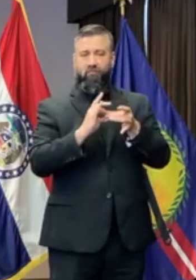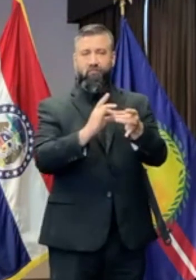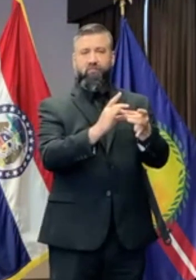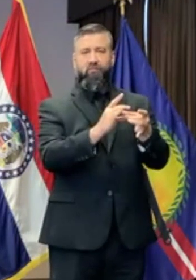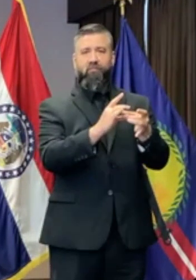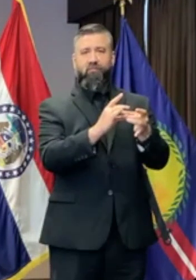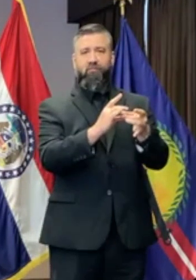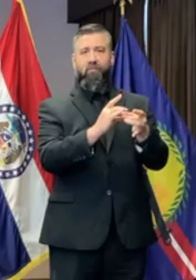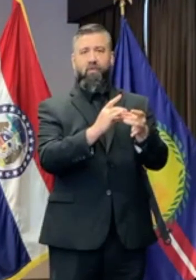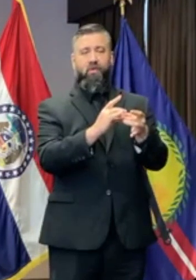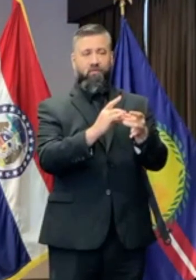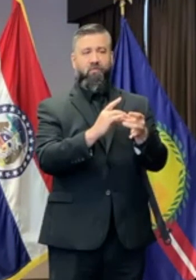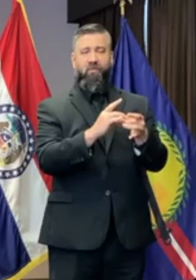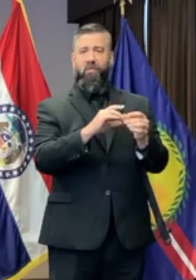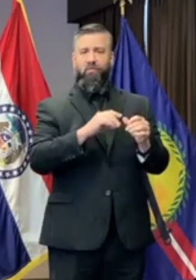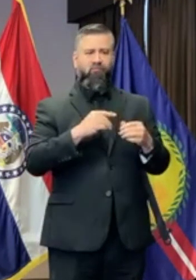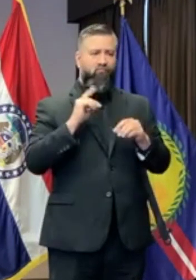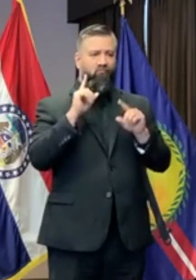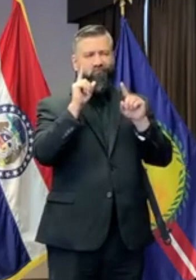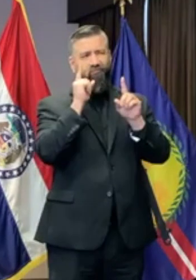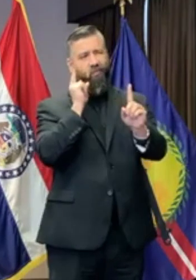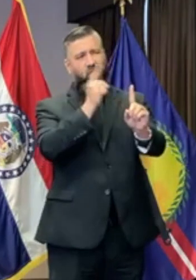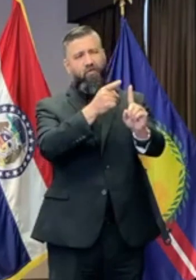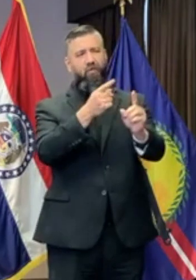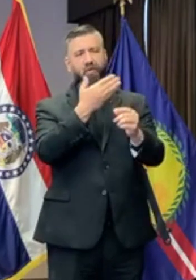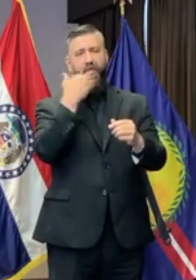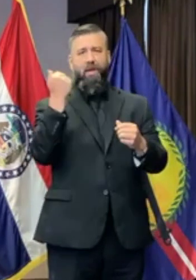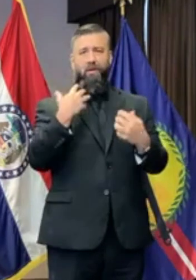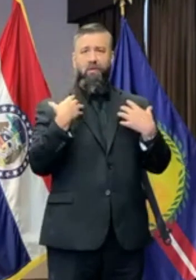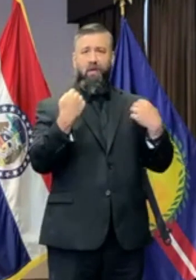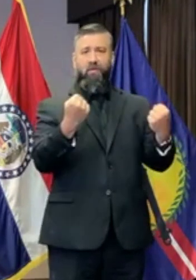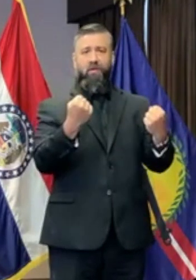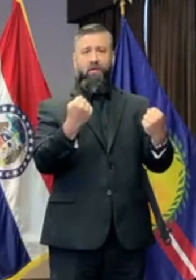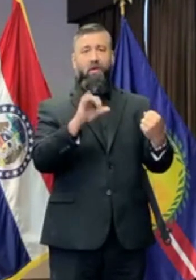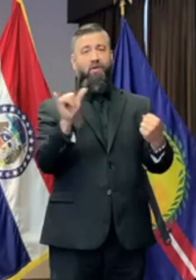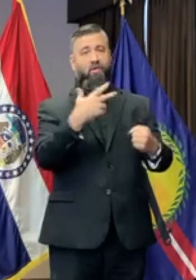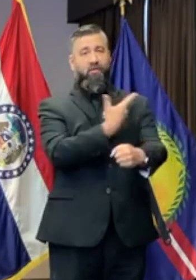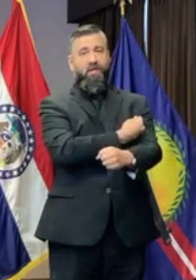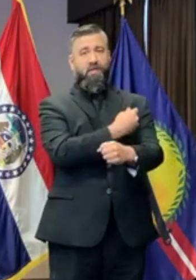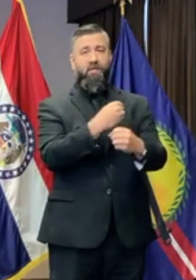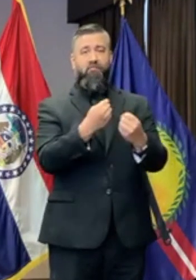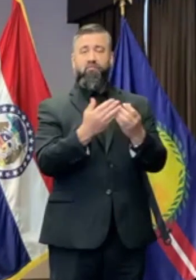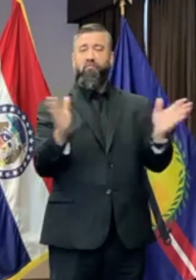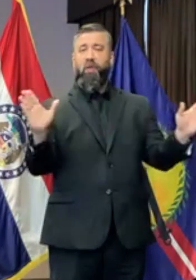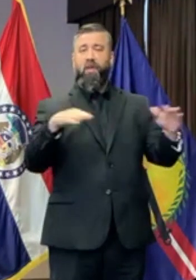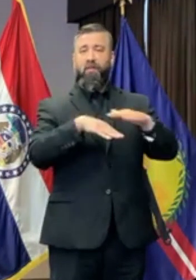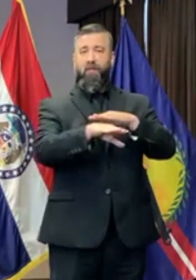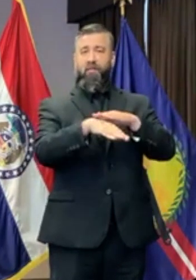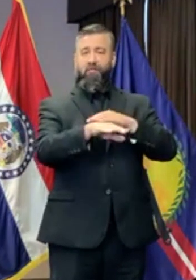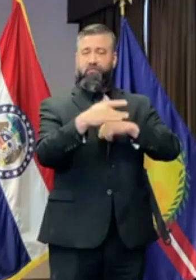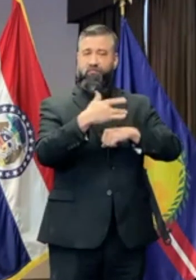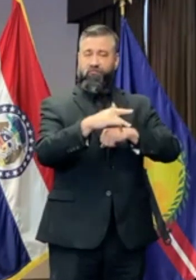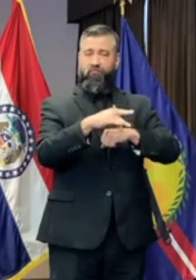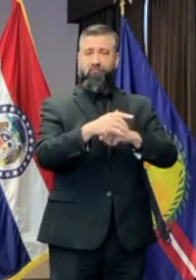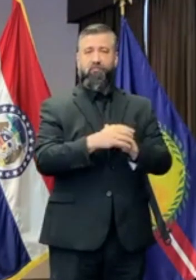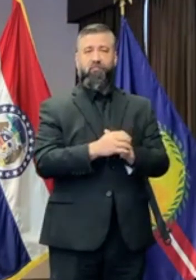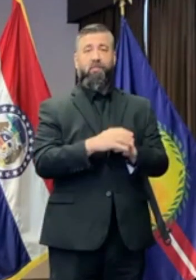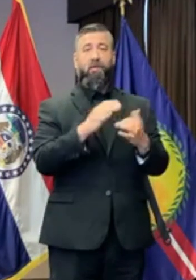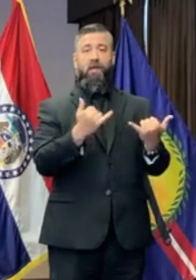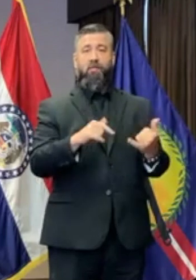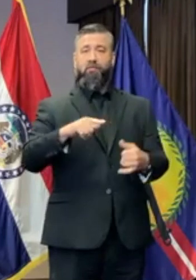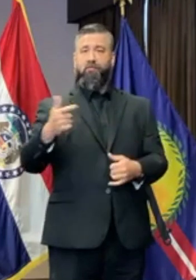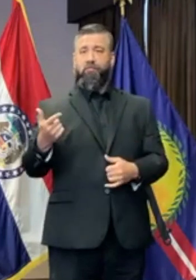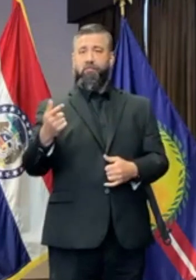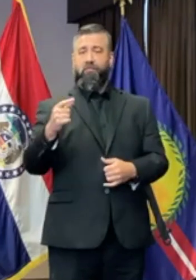move toward a more robust recovery while continuing to make vaccines widely available. At this point, I'd like to turn it over to